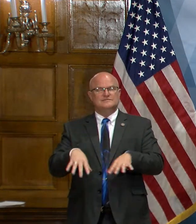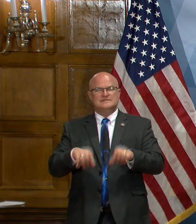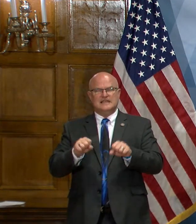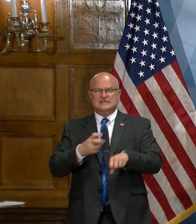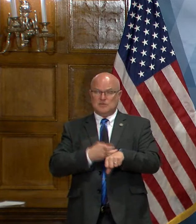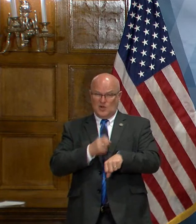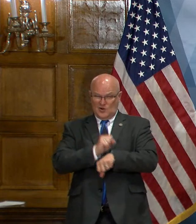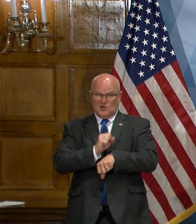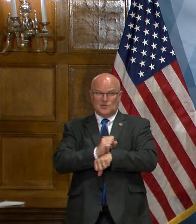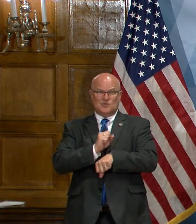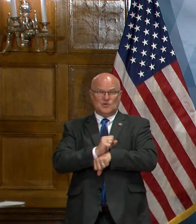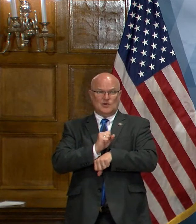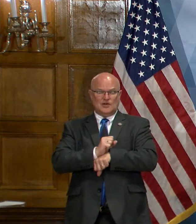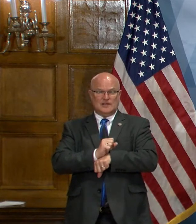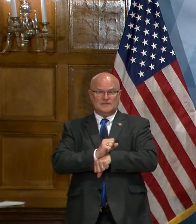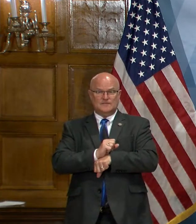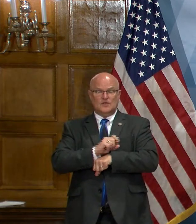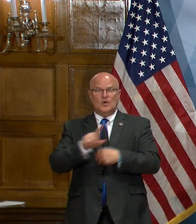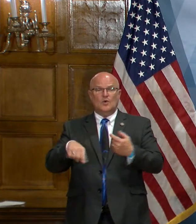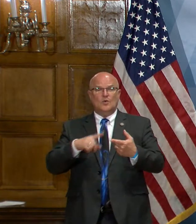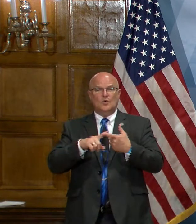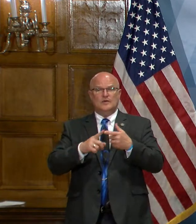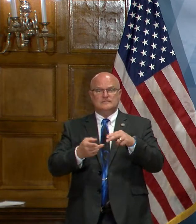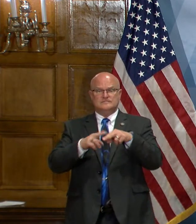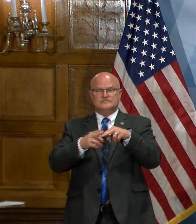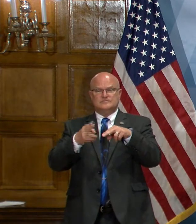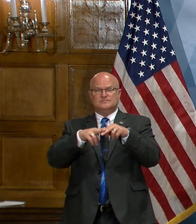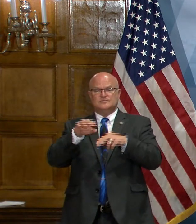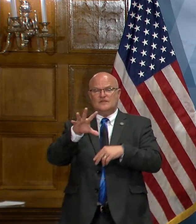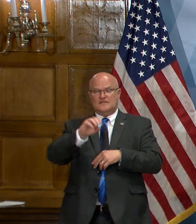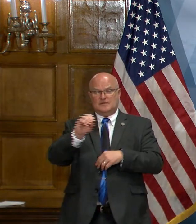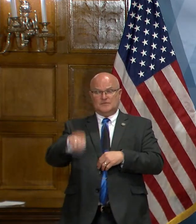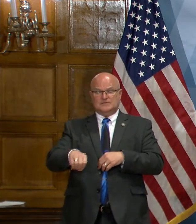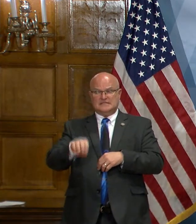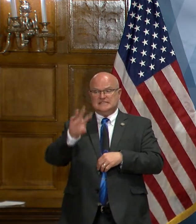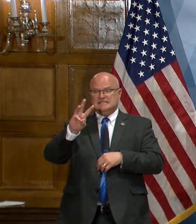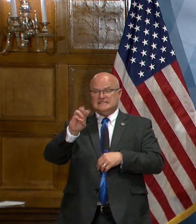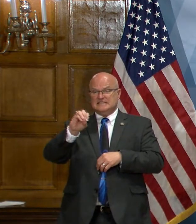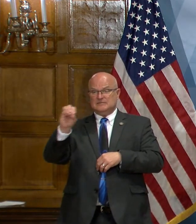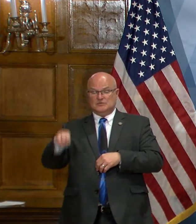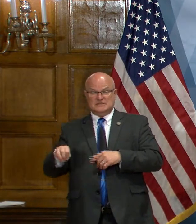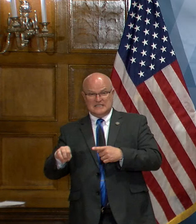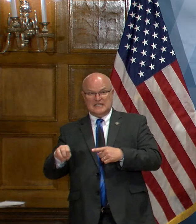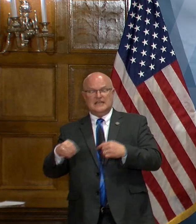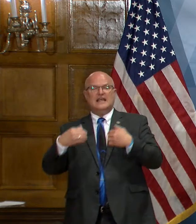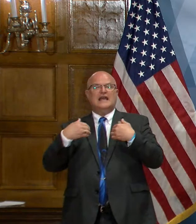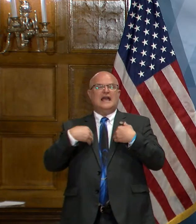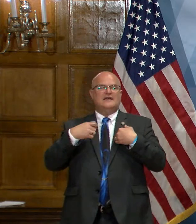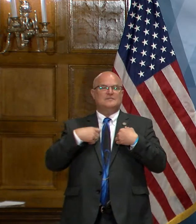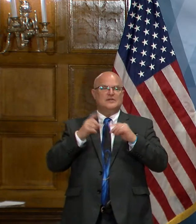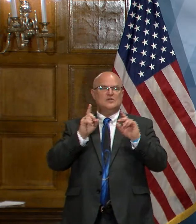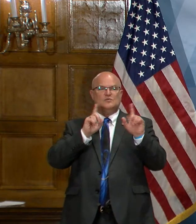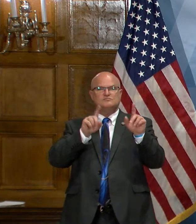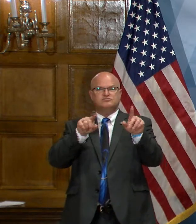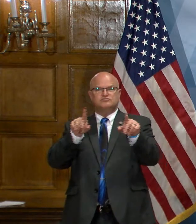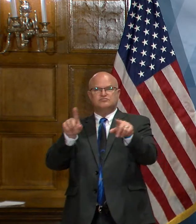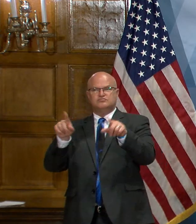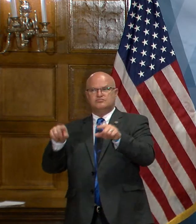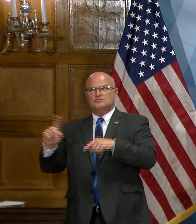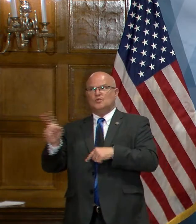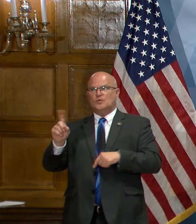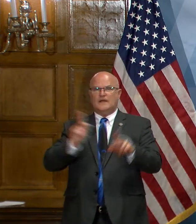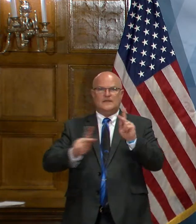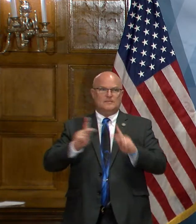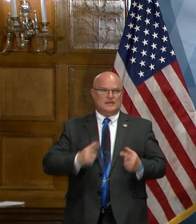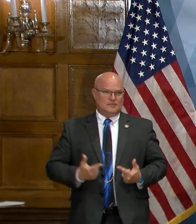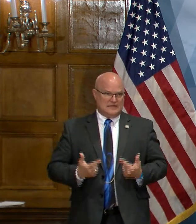some hard work. Whenever you get up to 50%, 60%, we're going to have to be going out to where